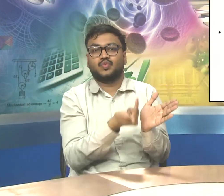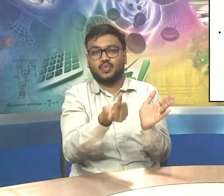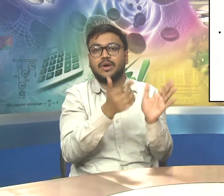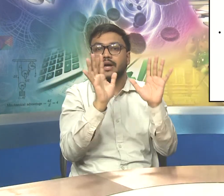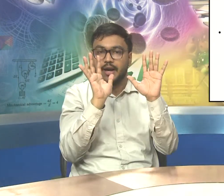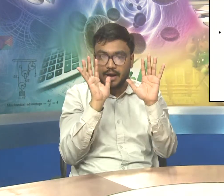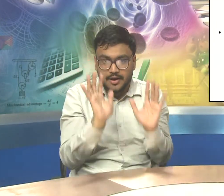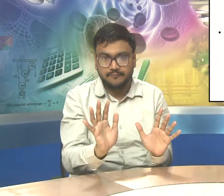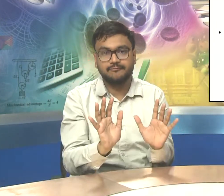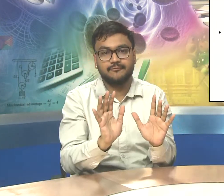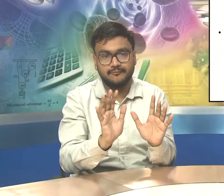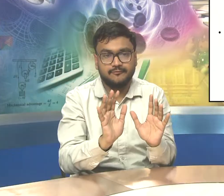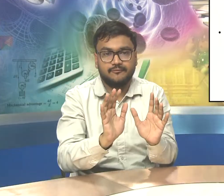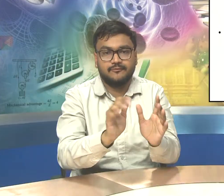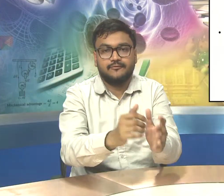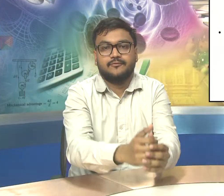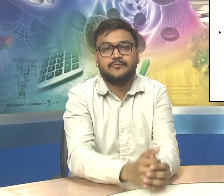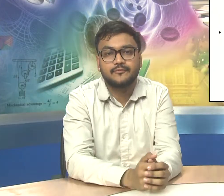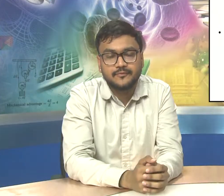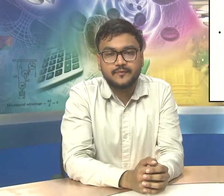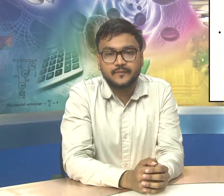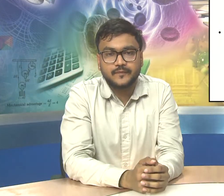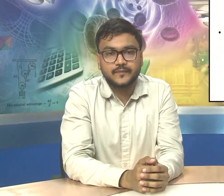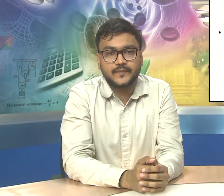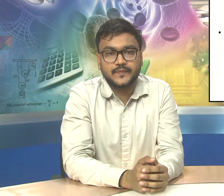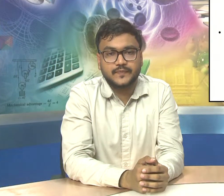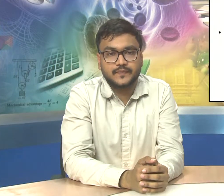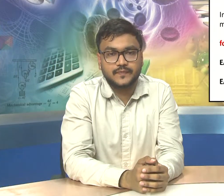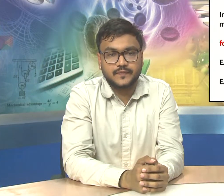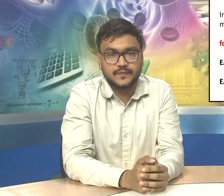from each other what words and signs means.